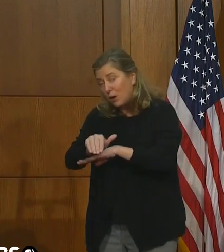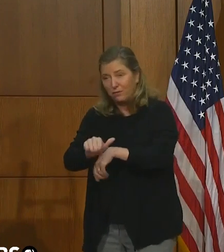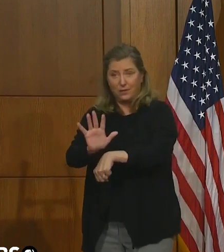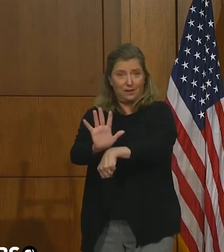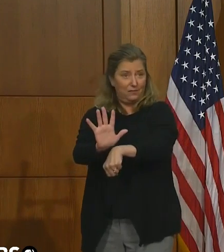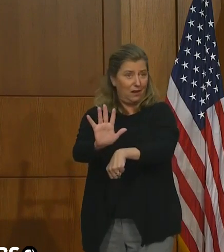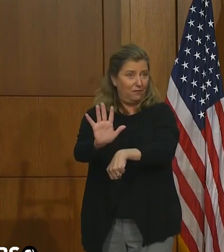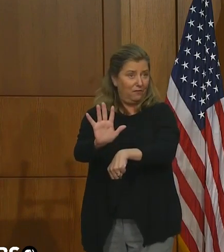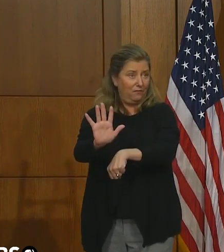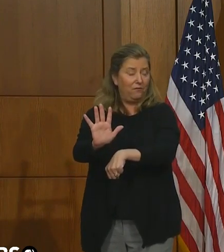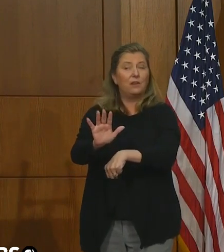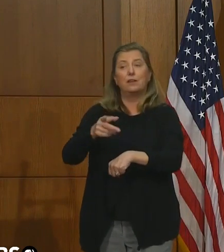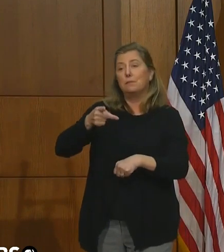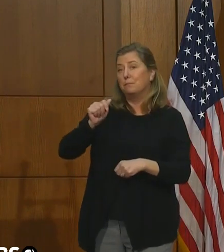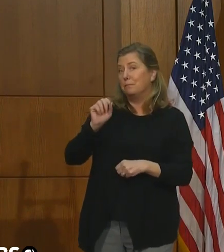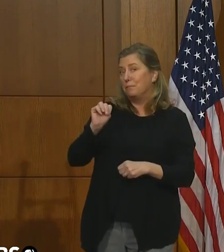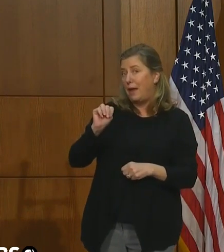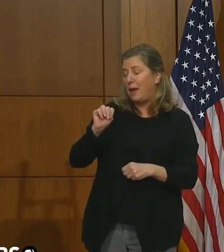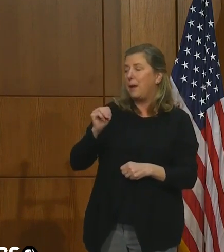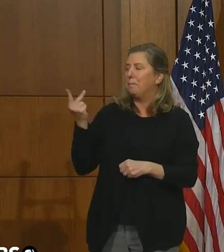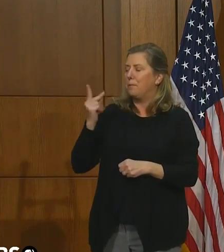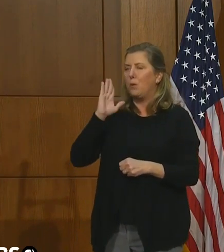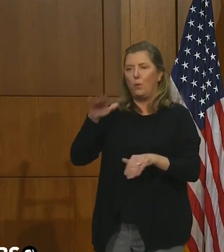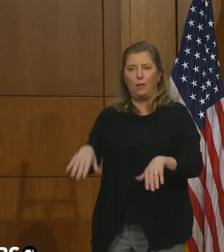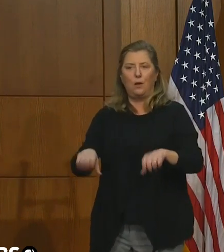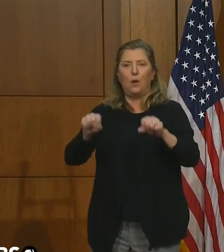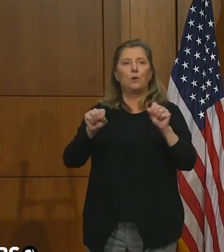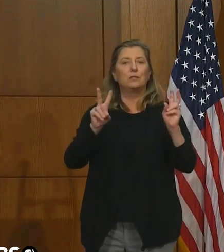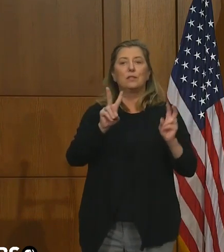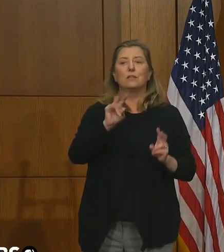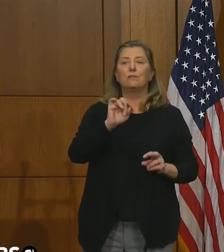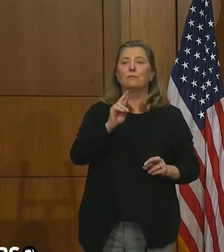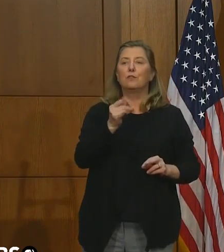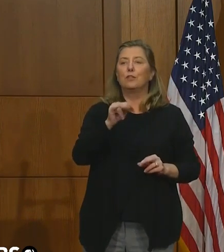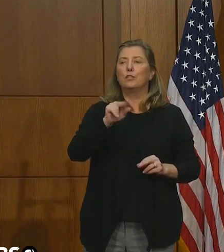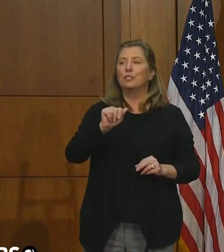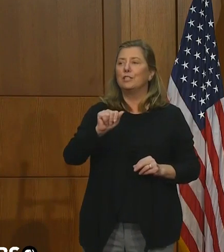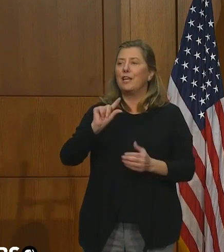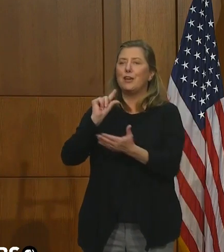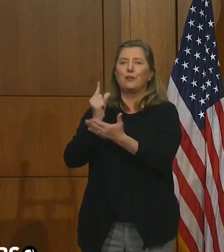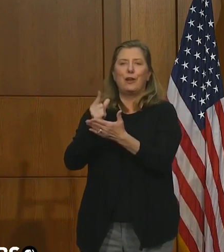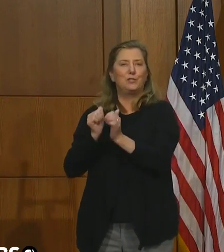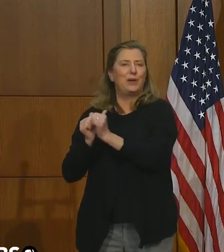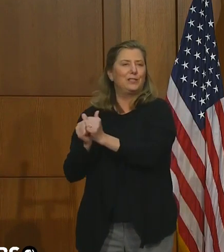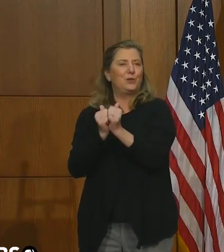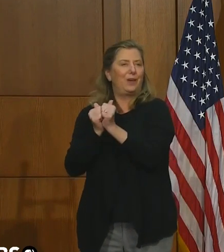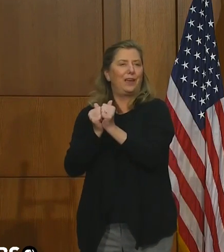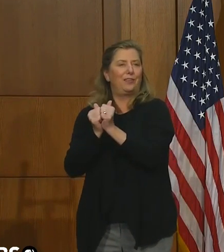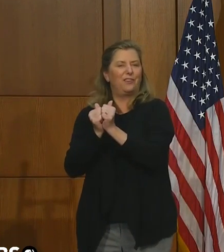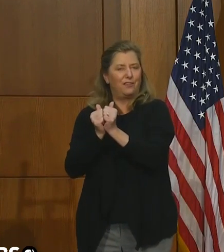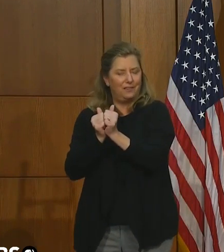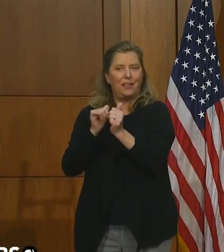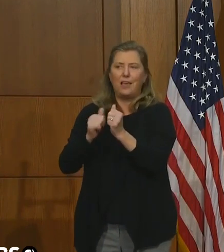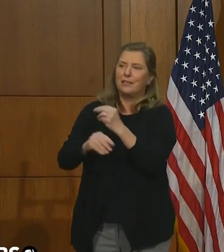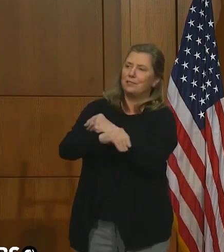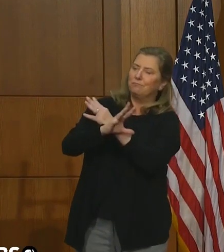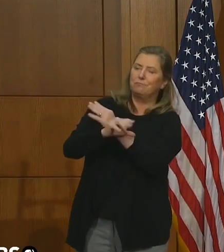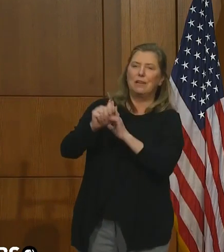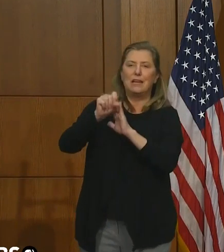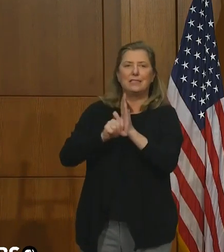evening at 5 o'clock, Pam and I are thrilled to be hosting Virginia graduates together. A virtual